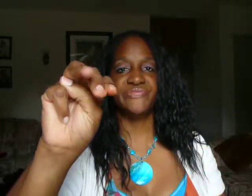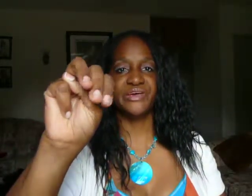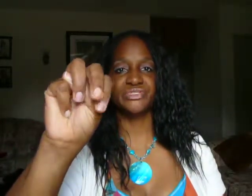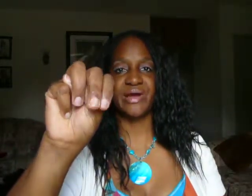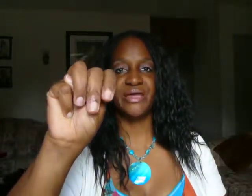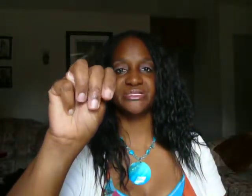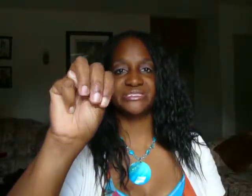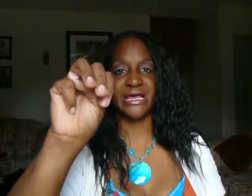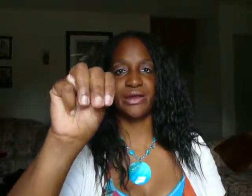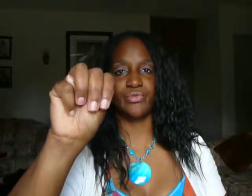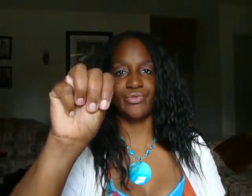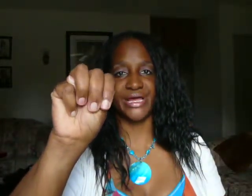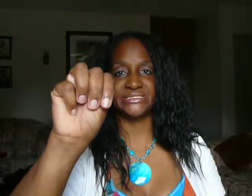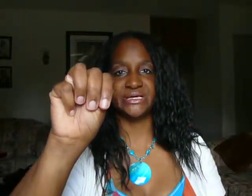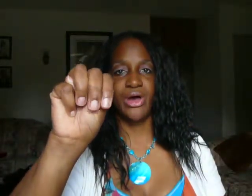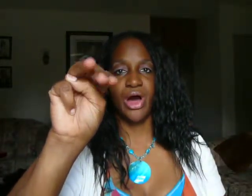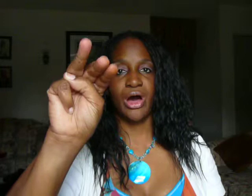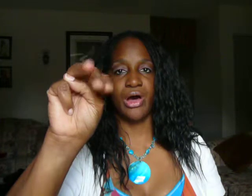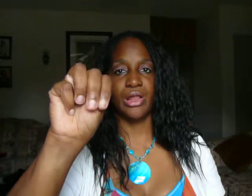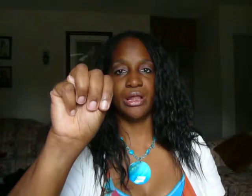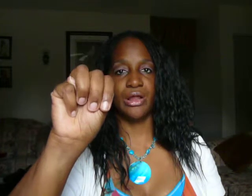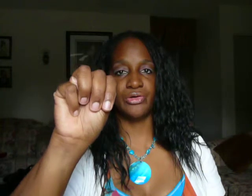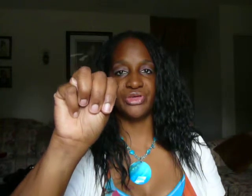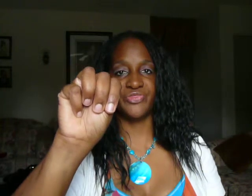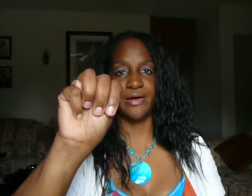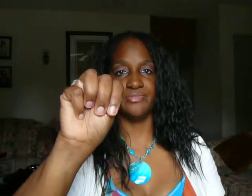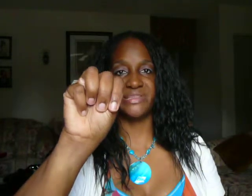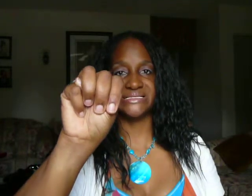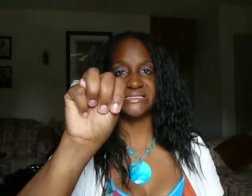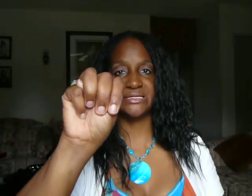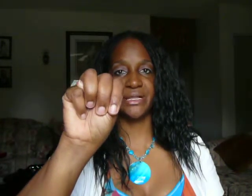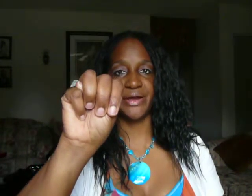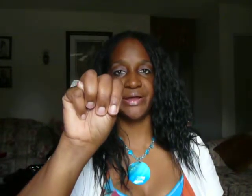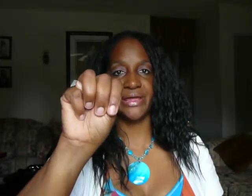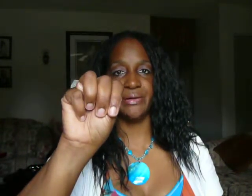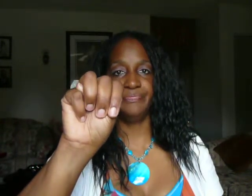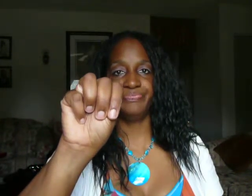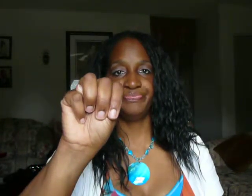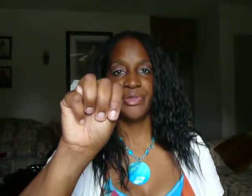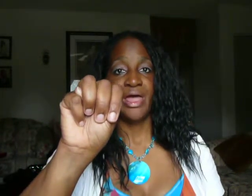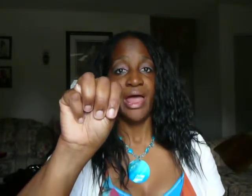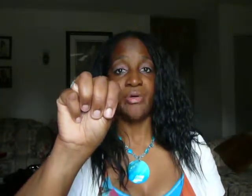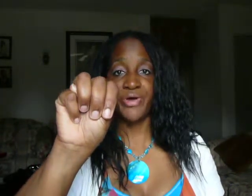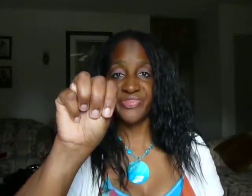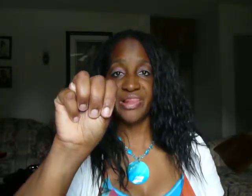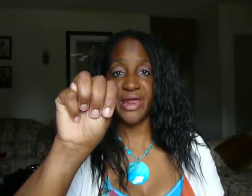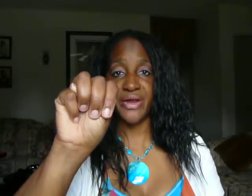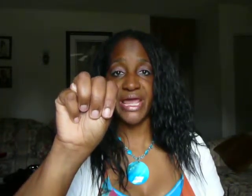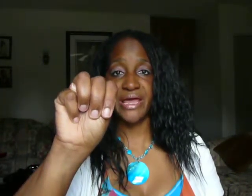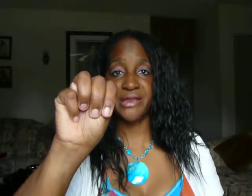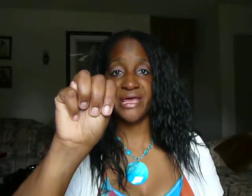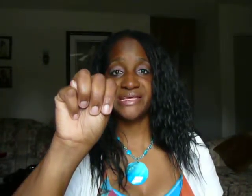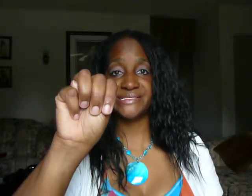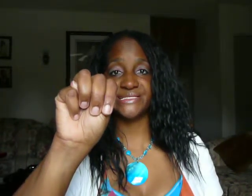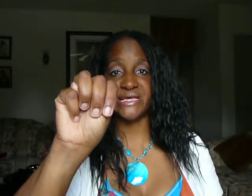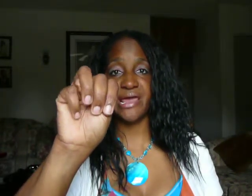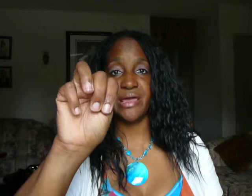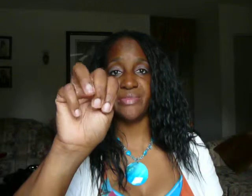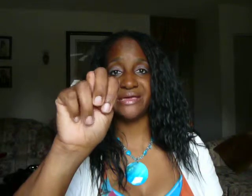fingers right here just kind of rest along the thumb. This is the letter M. And with the letter N, it is the same